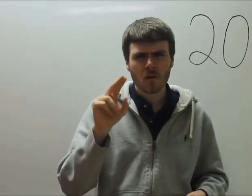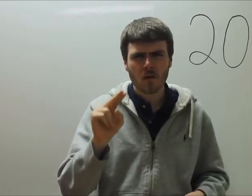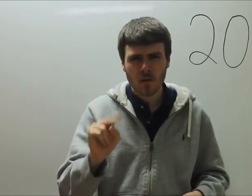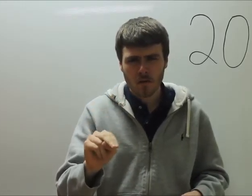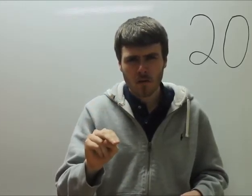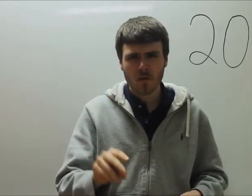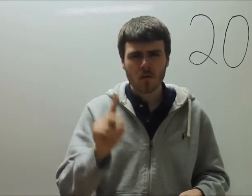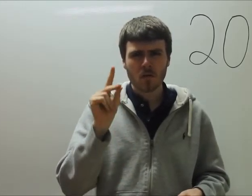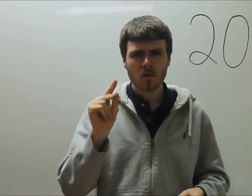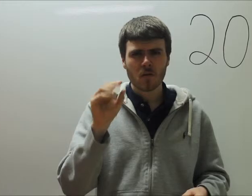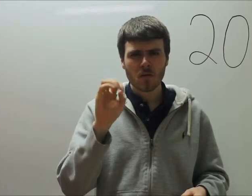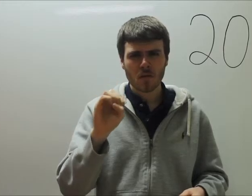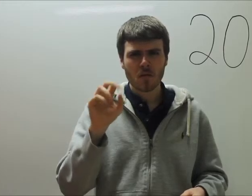population deviation?